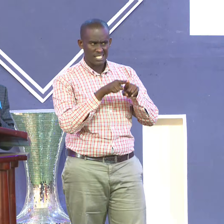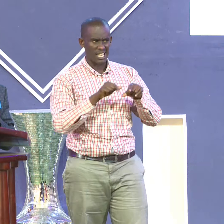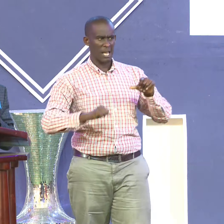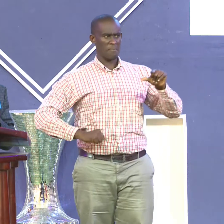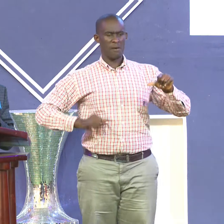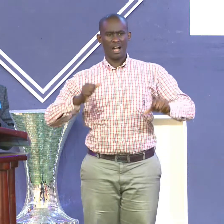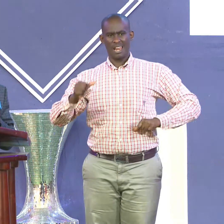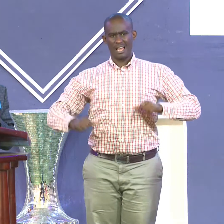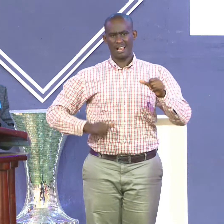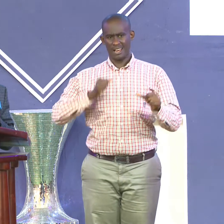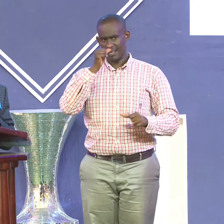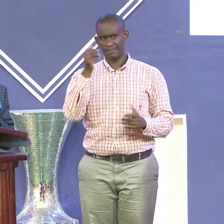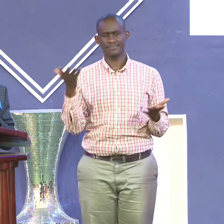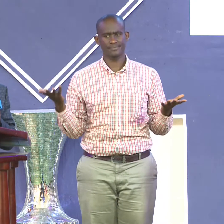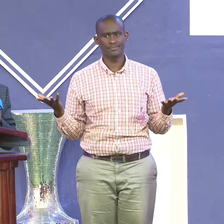That is pride.